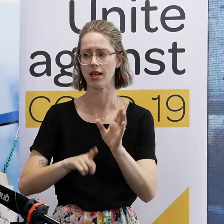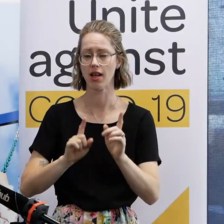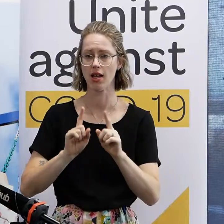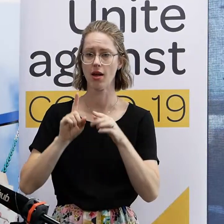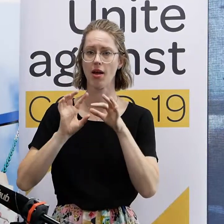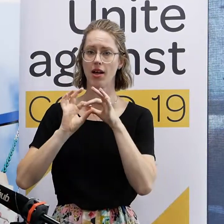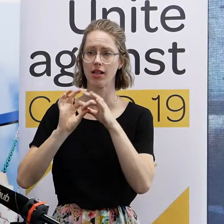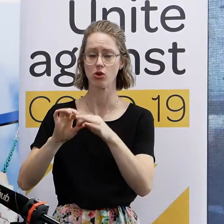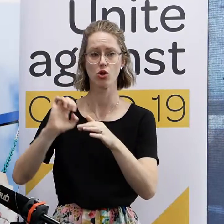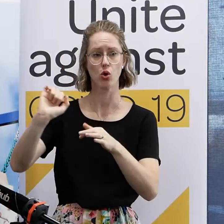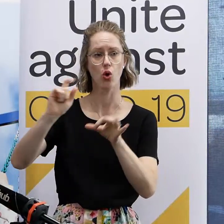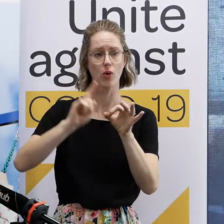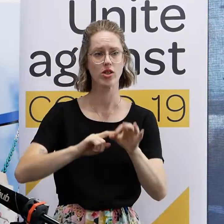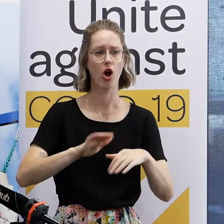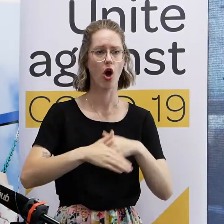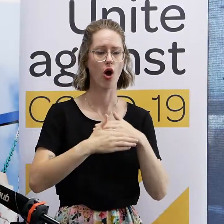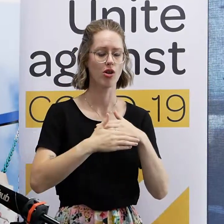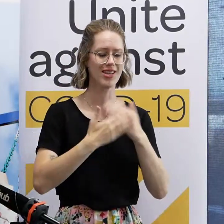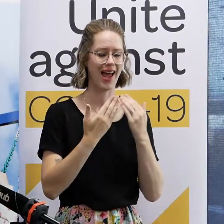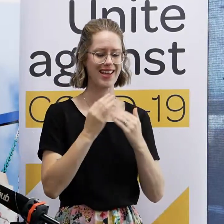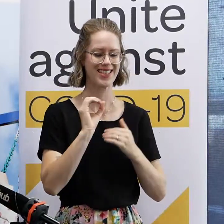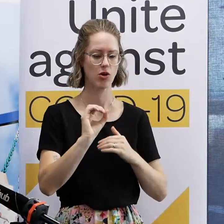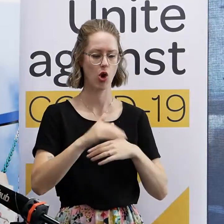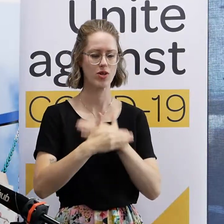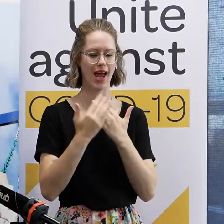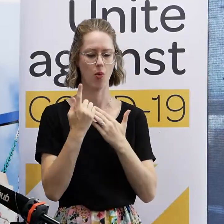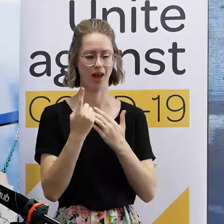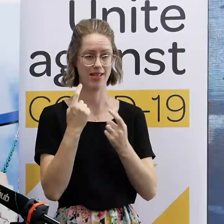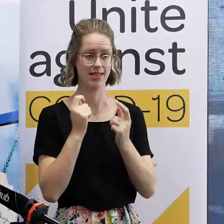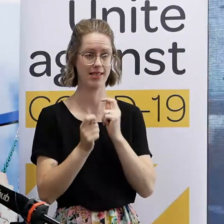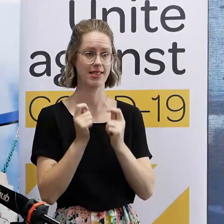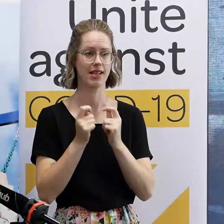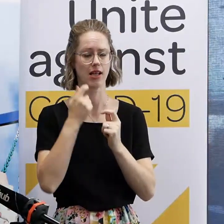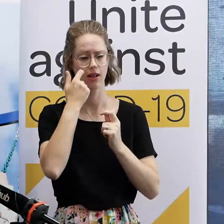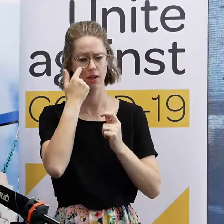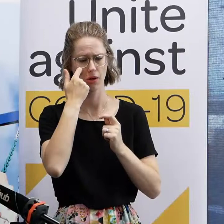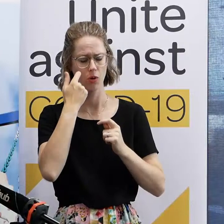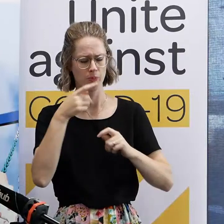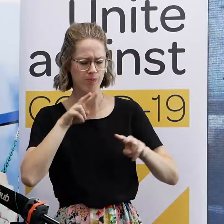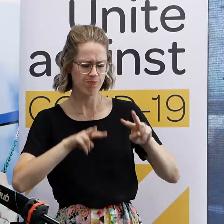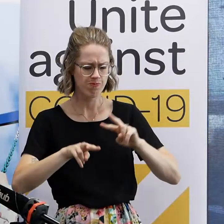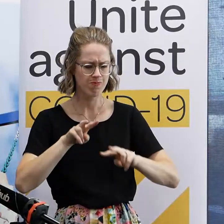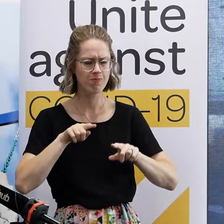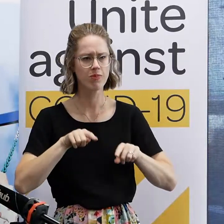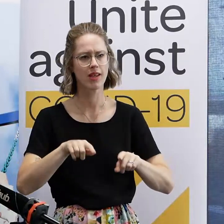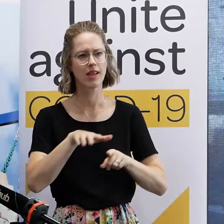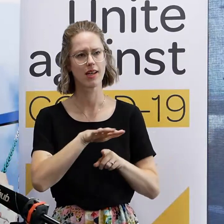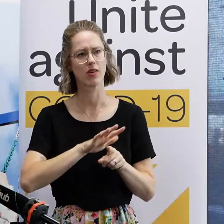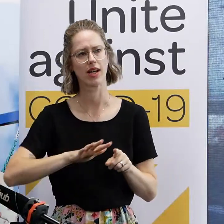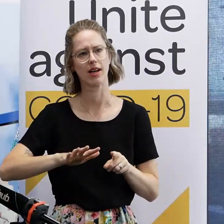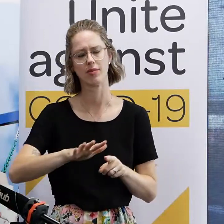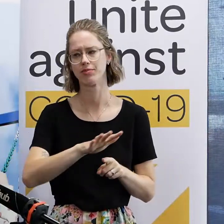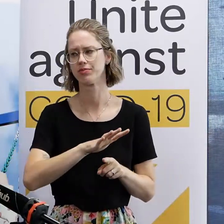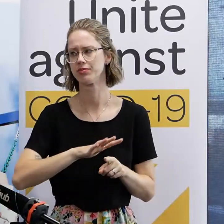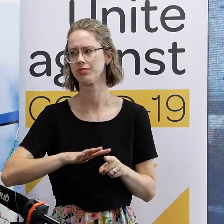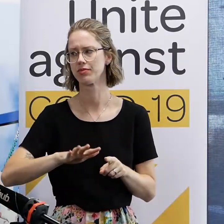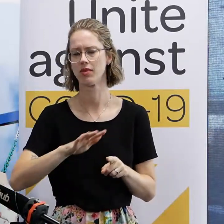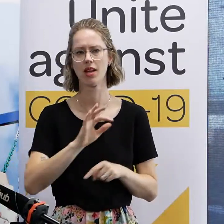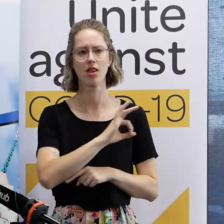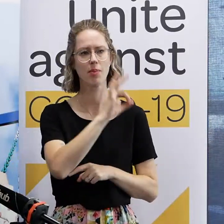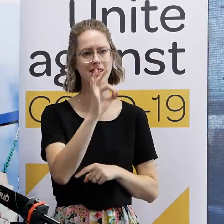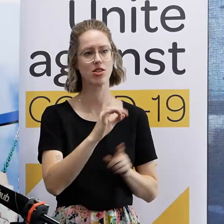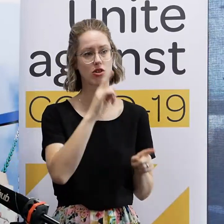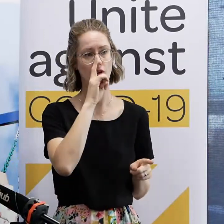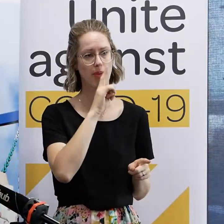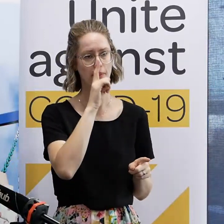terms of your question around day 01, this is something we are looking at specifically. The proportion of those people